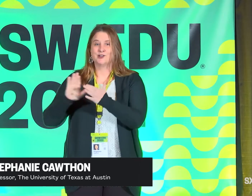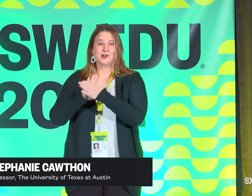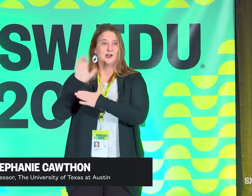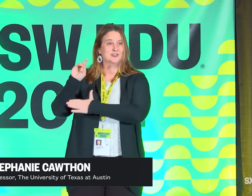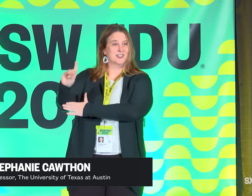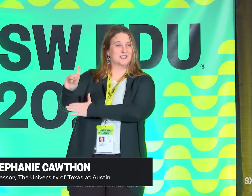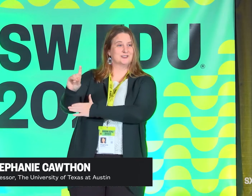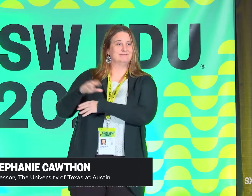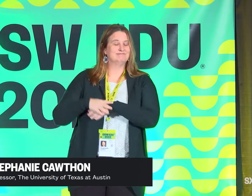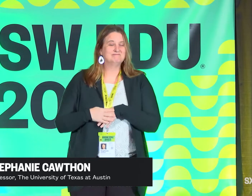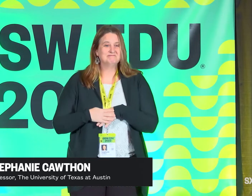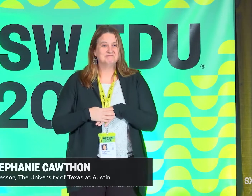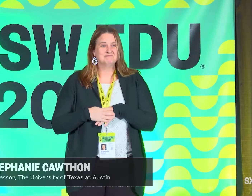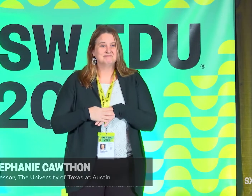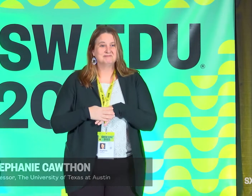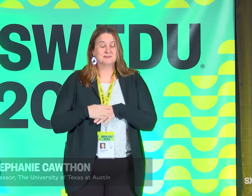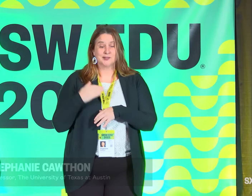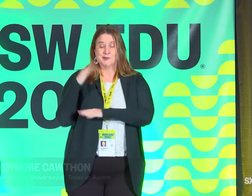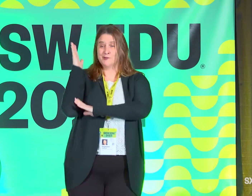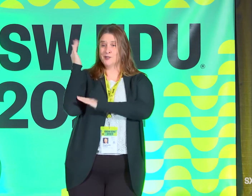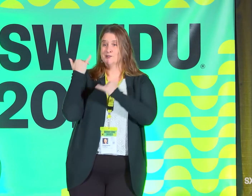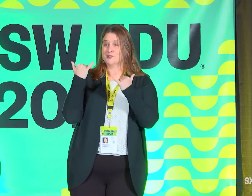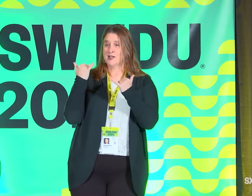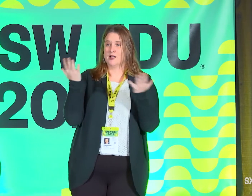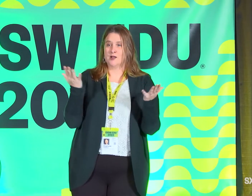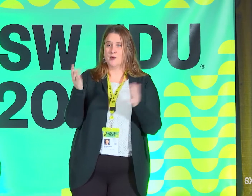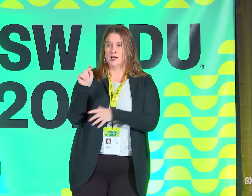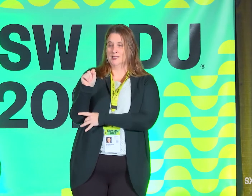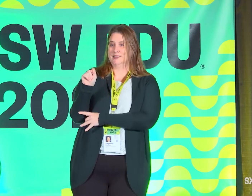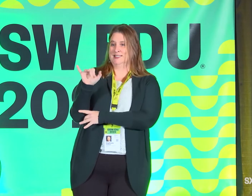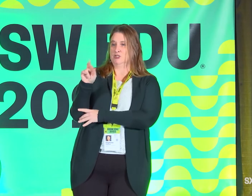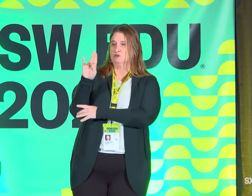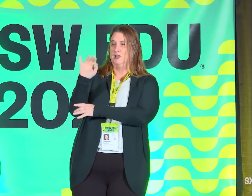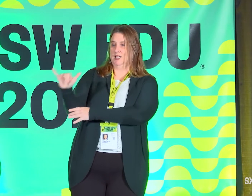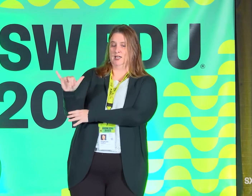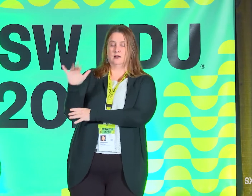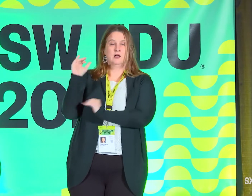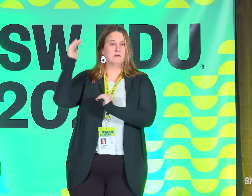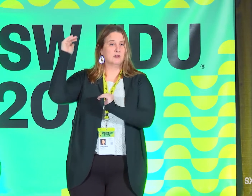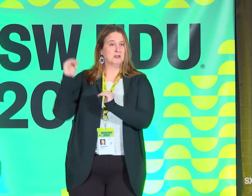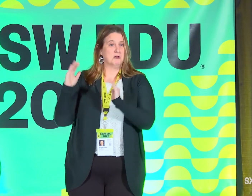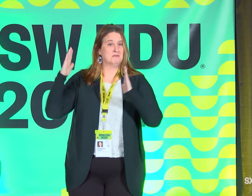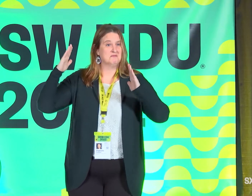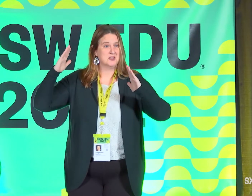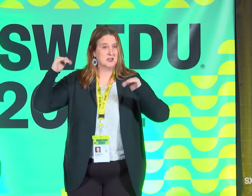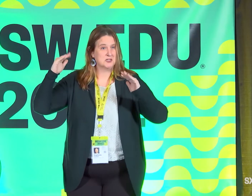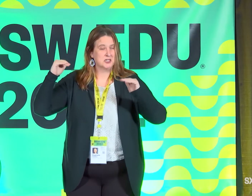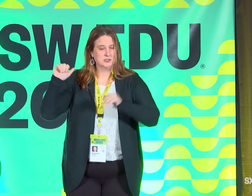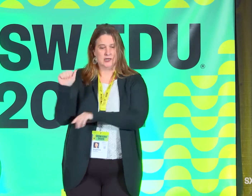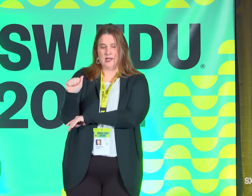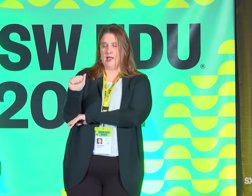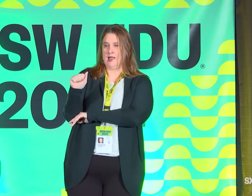Texas here in Austin in the College of Education. My presentation today is entitled The Tyranny of Low